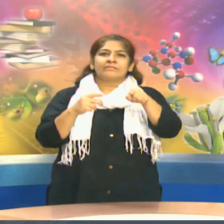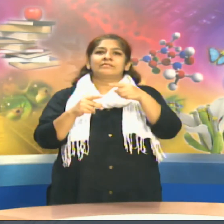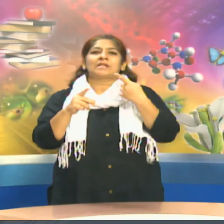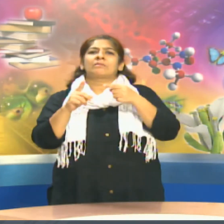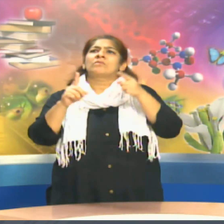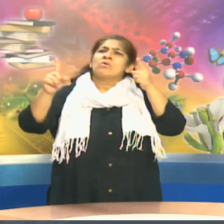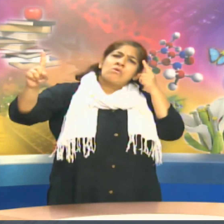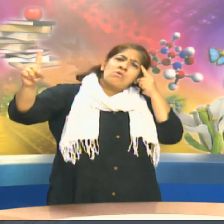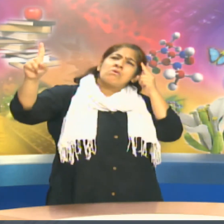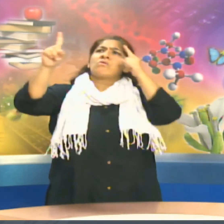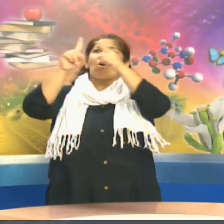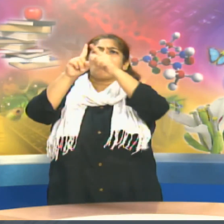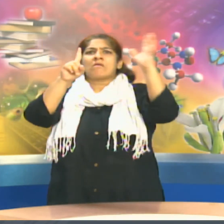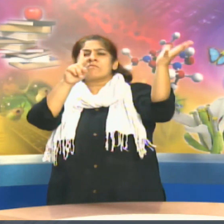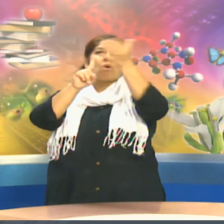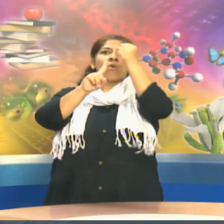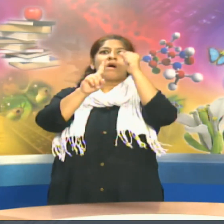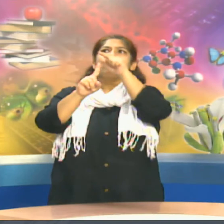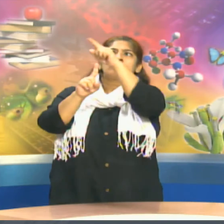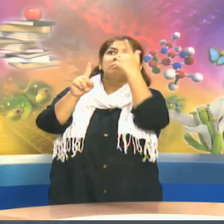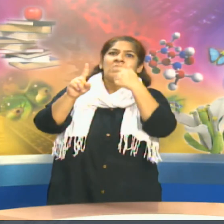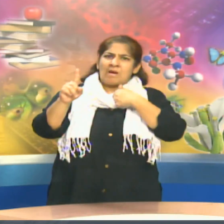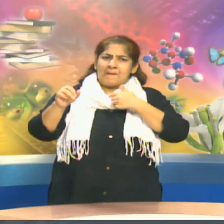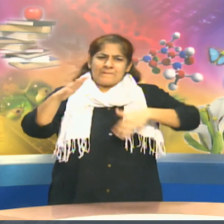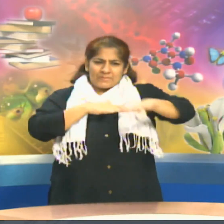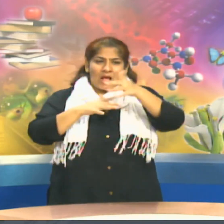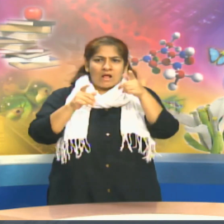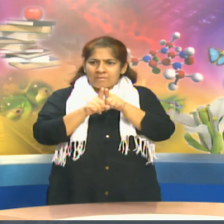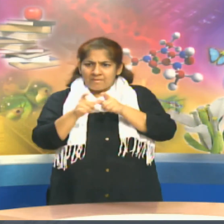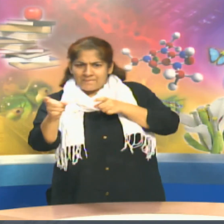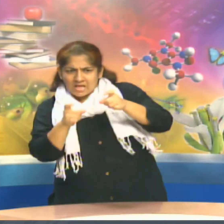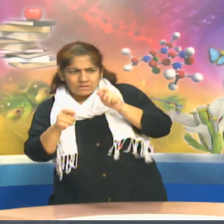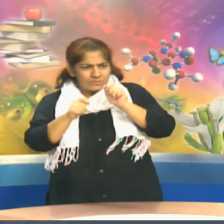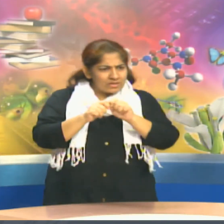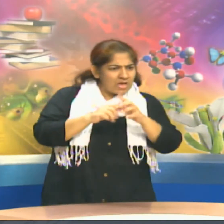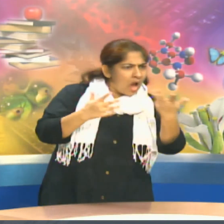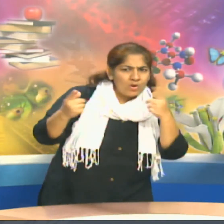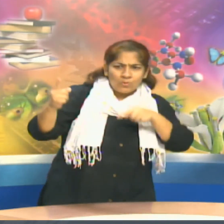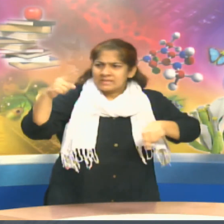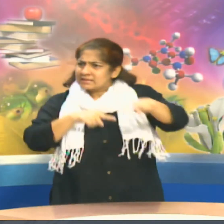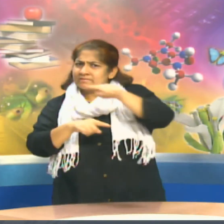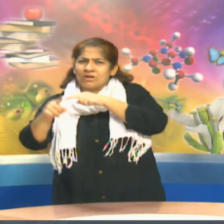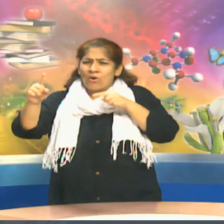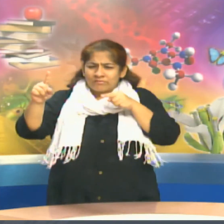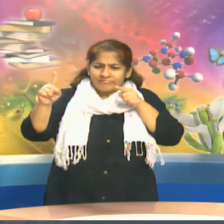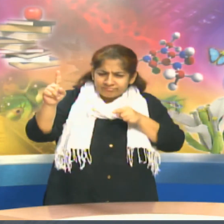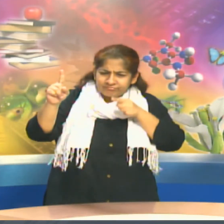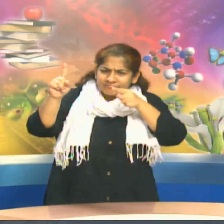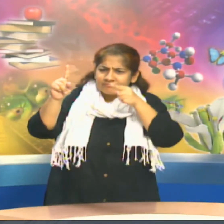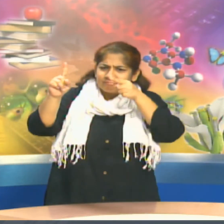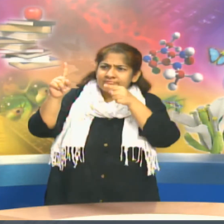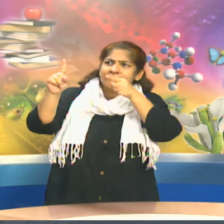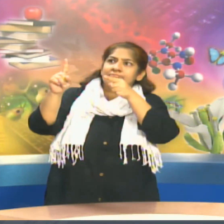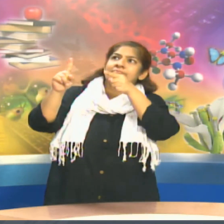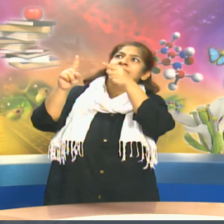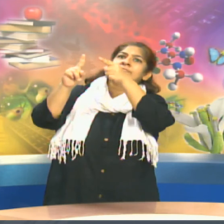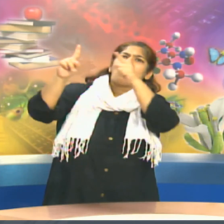work done. So, if we say about objectives or the aims of planning, so there are